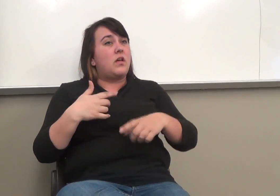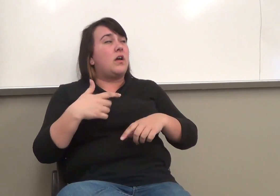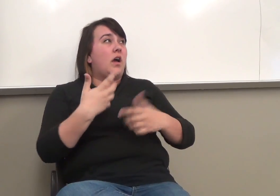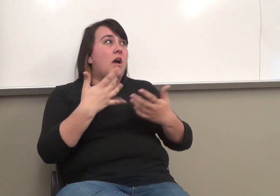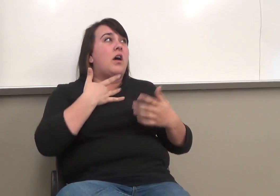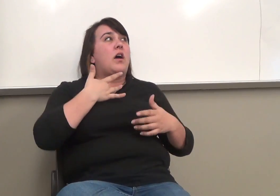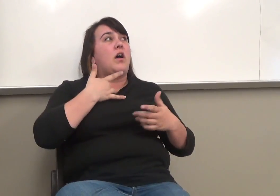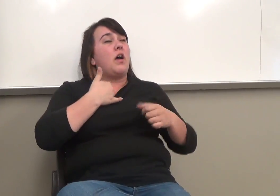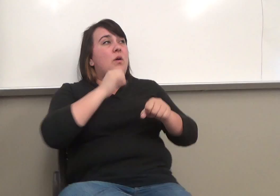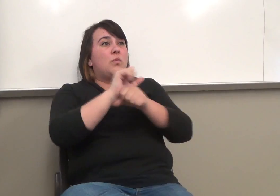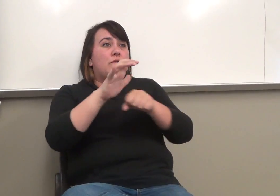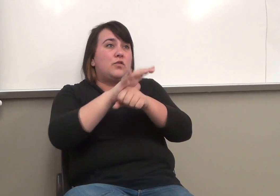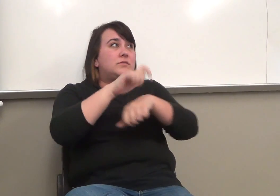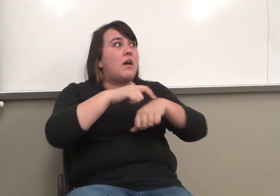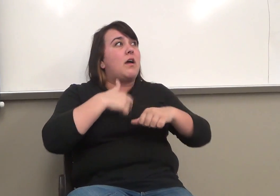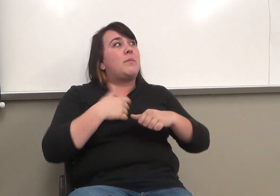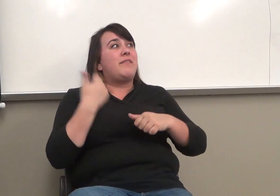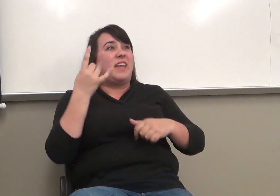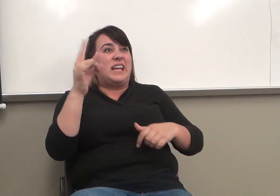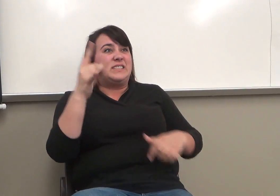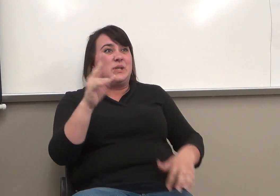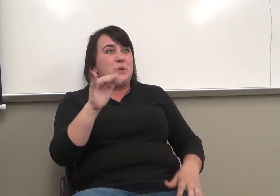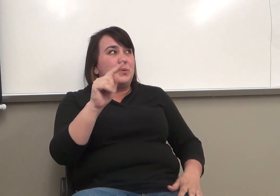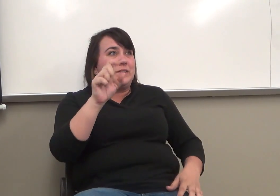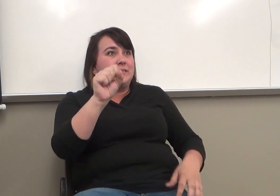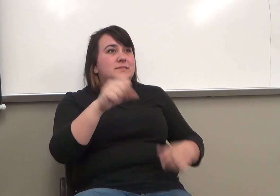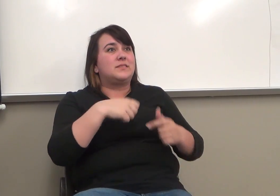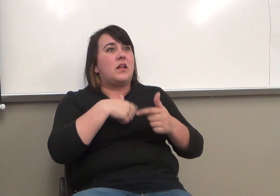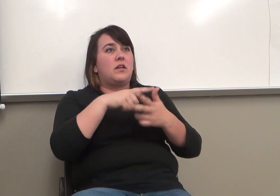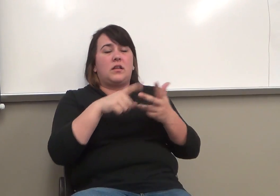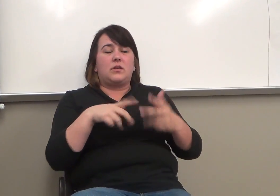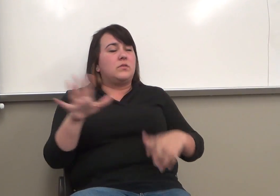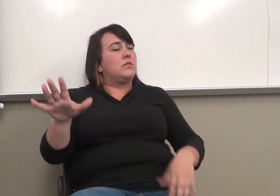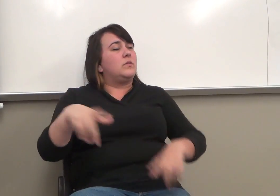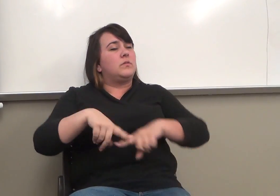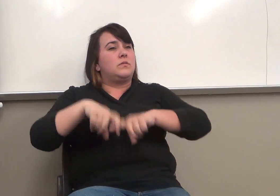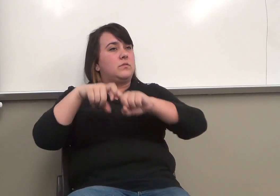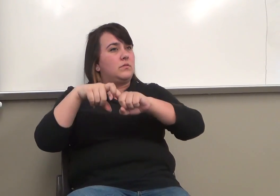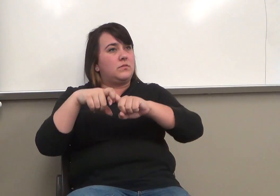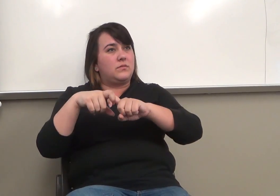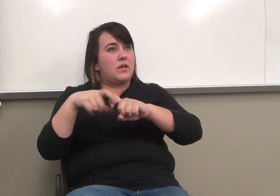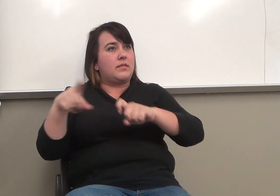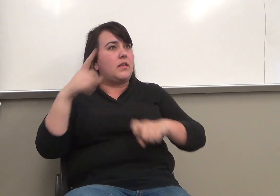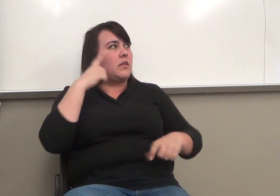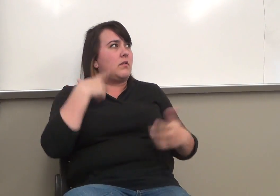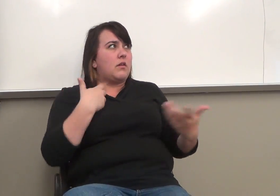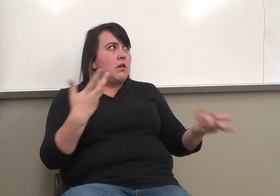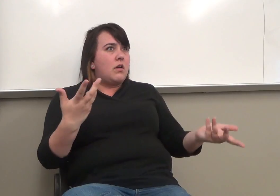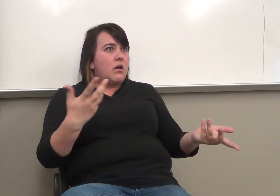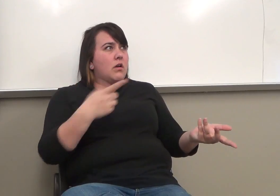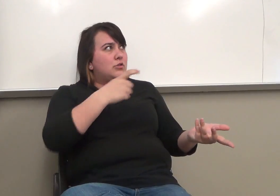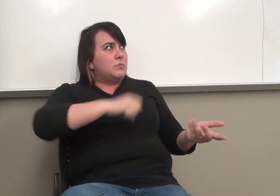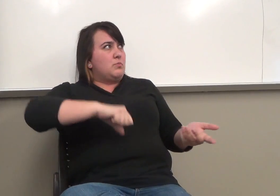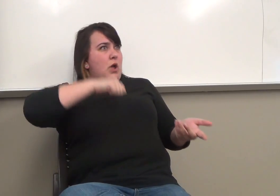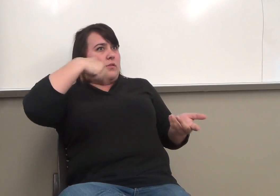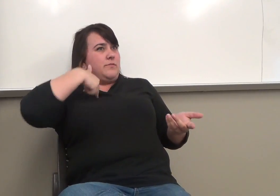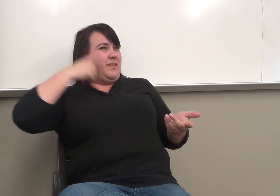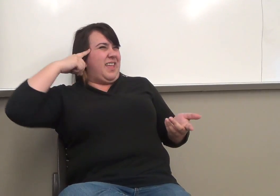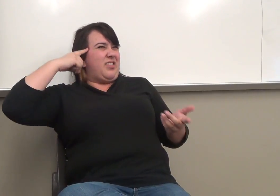full-time and I'm taking 18 units, and right there I say, and they seem to think I should be proud of them because they're working full-time